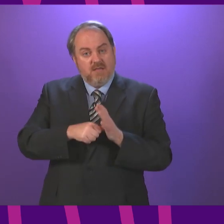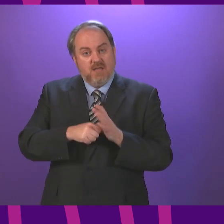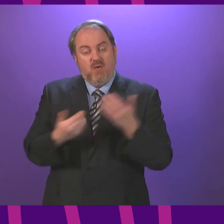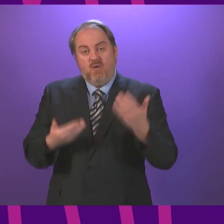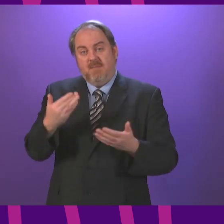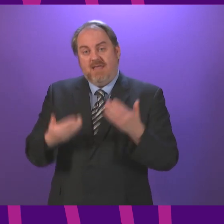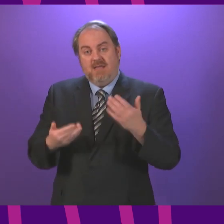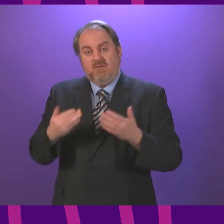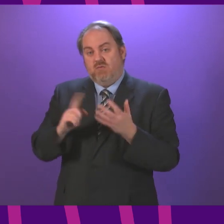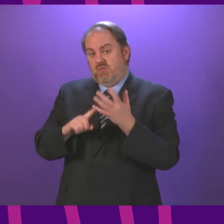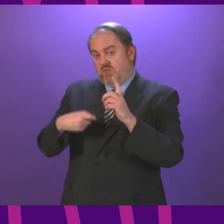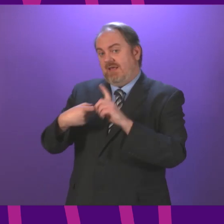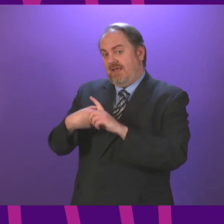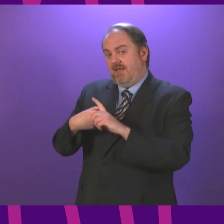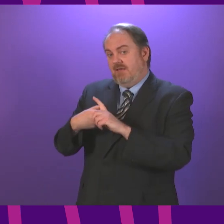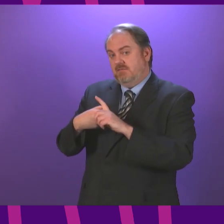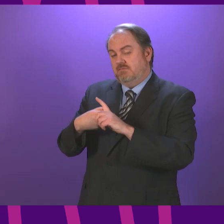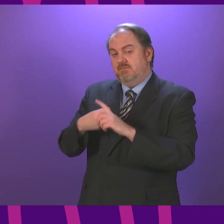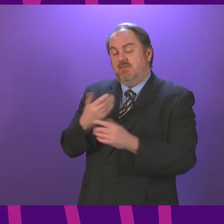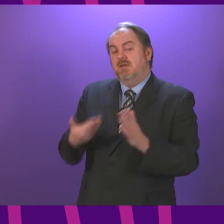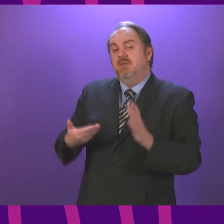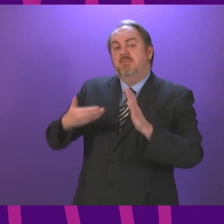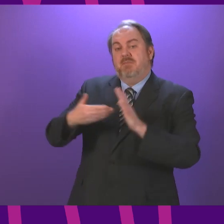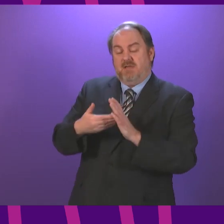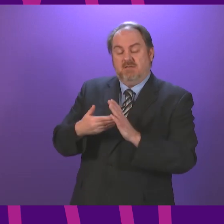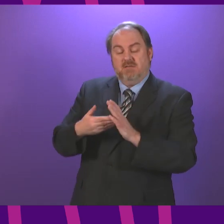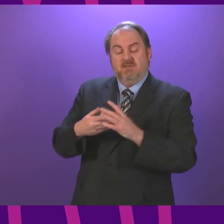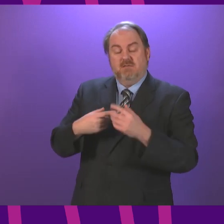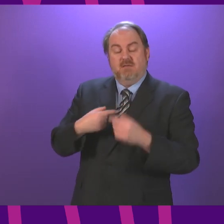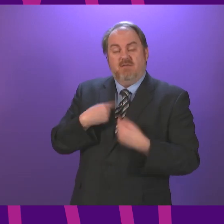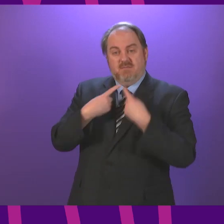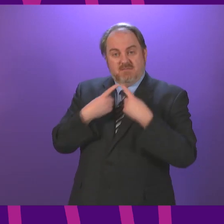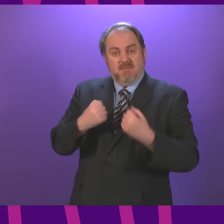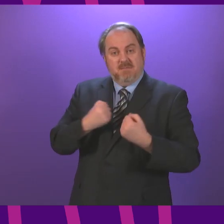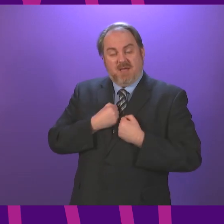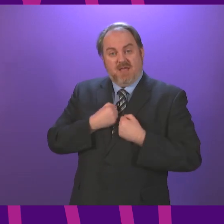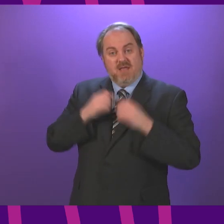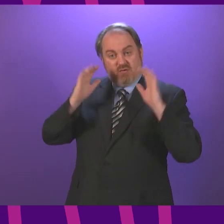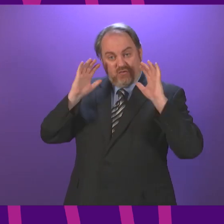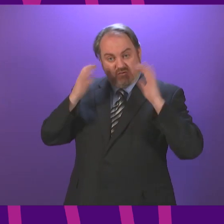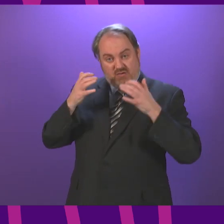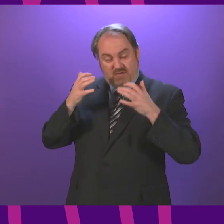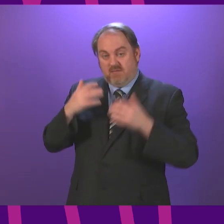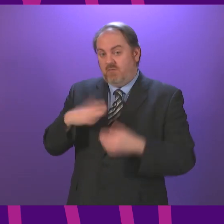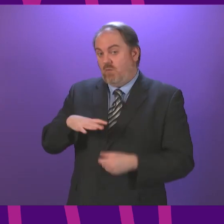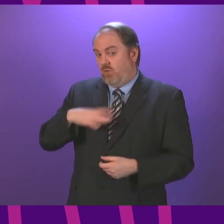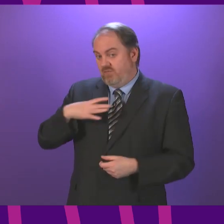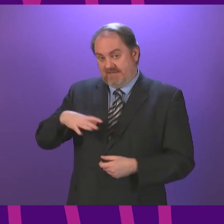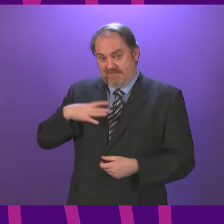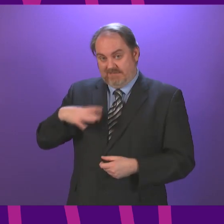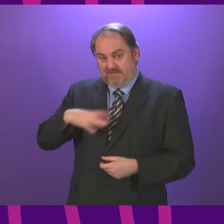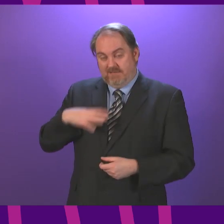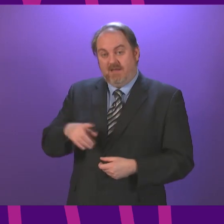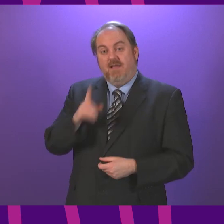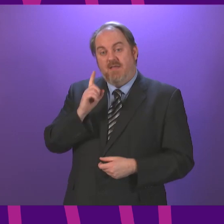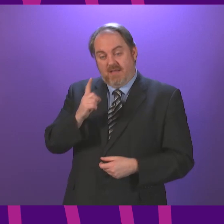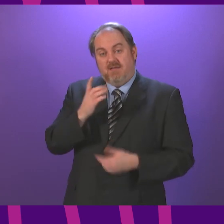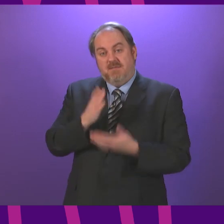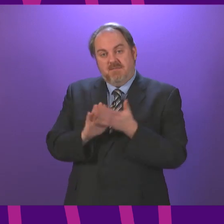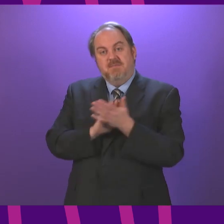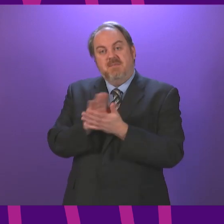in other parts of the UK. We do have a concern, and I have articulated this concern on numerous occasions, that that difference